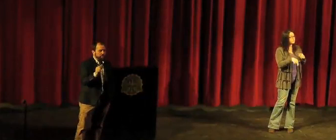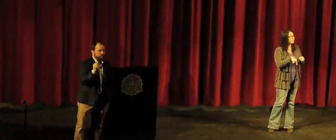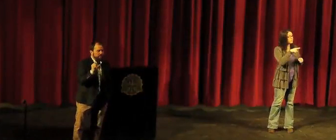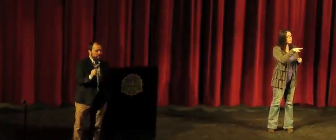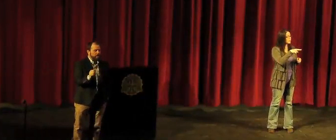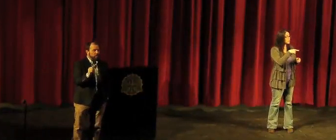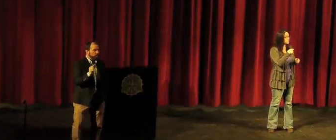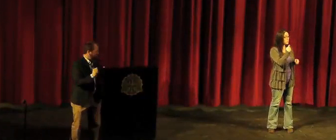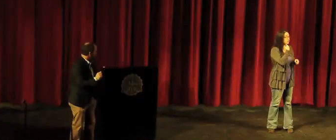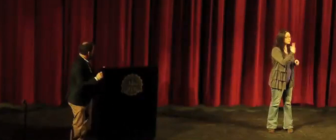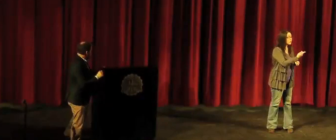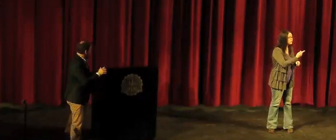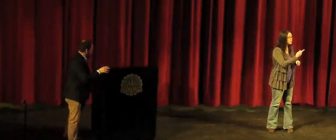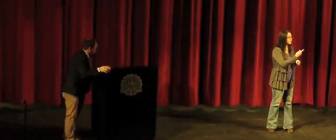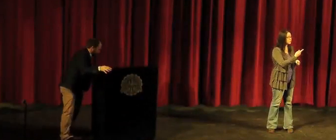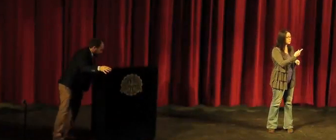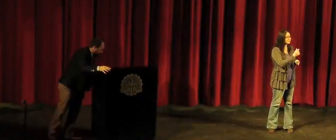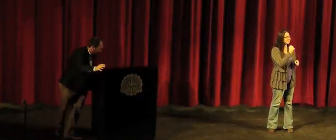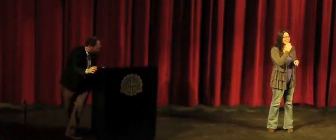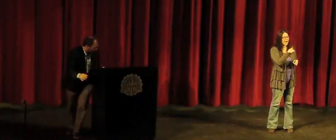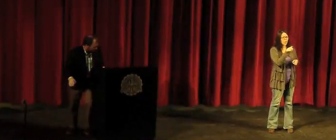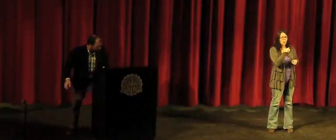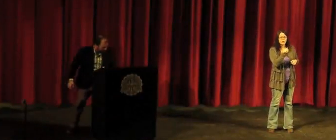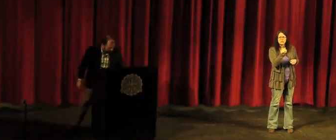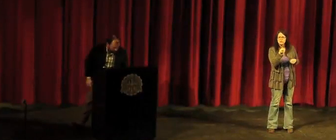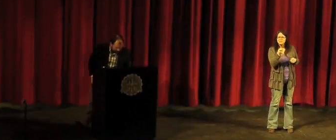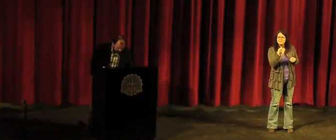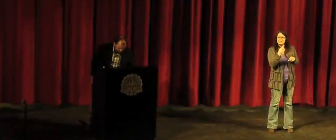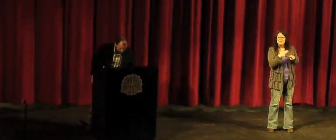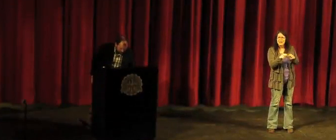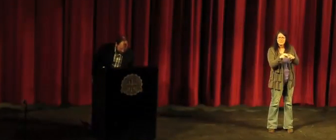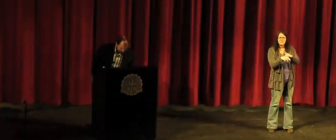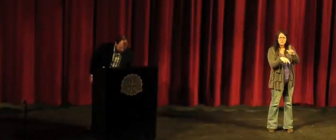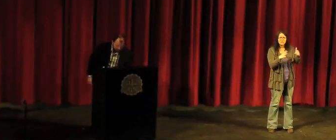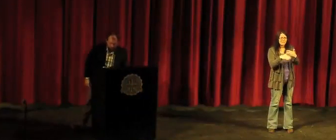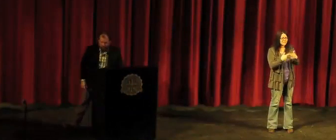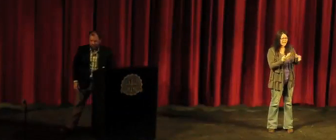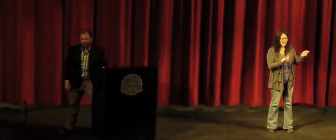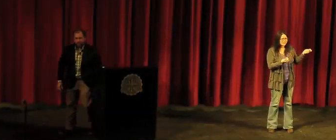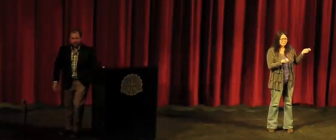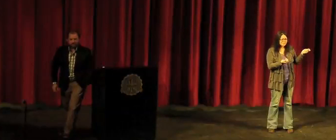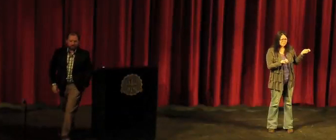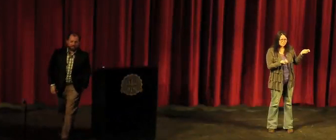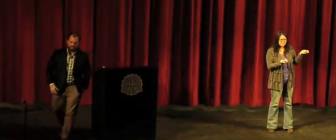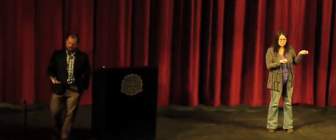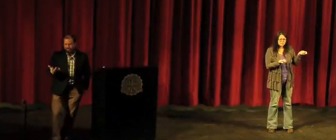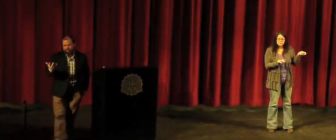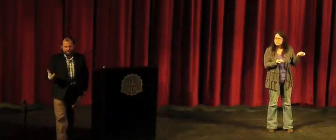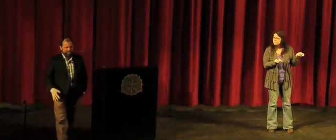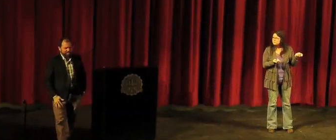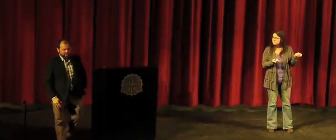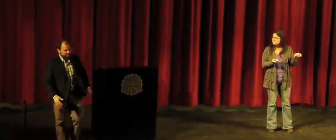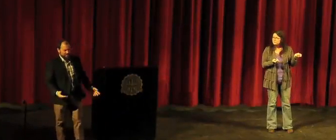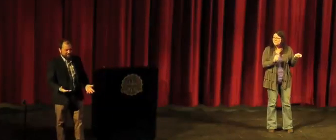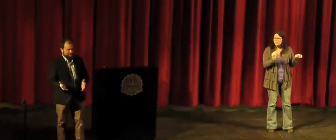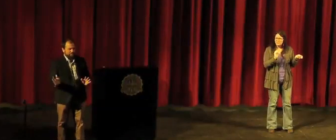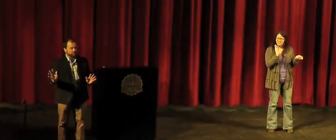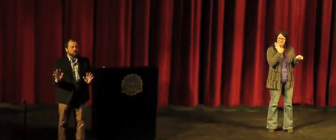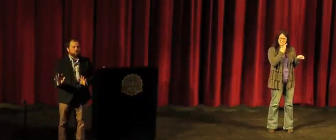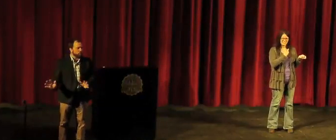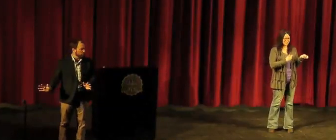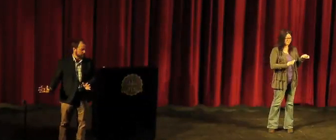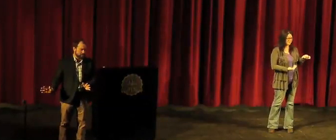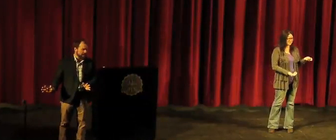told to not hold your, what is it? Don't hold your knife in your left hand. You're like, that seems like